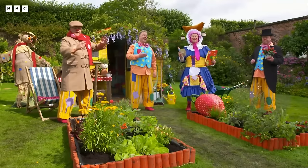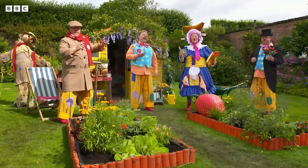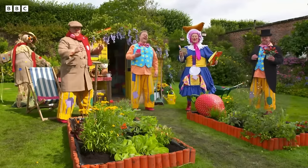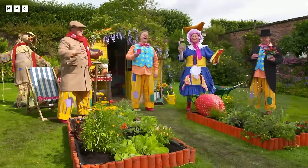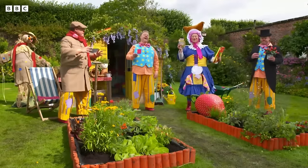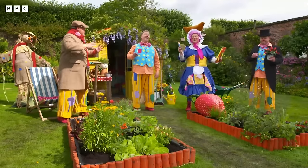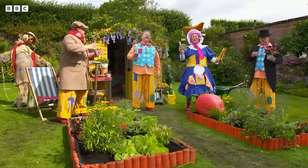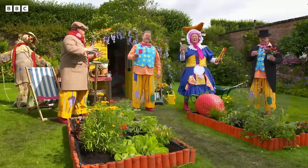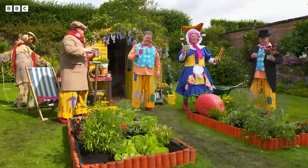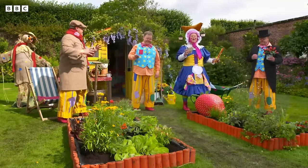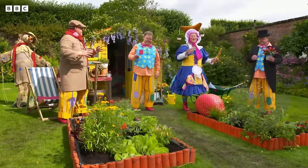entry to...